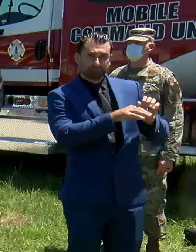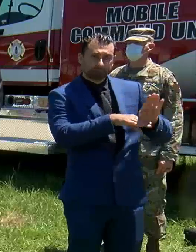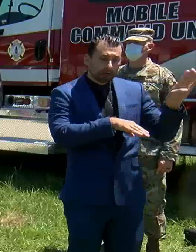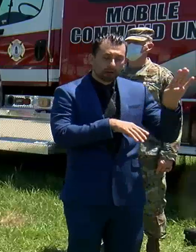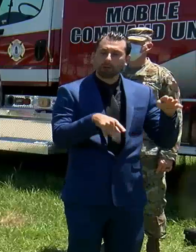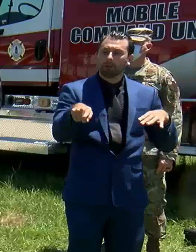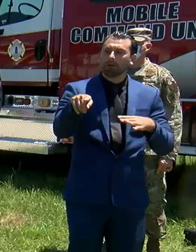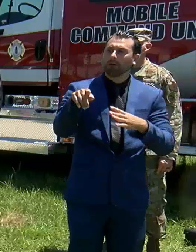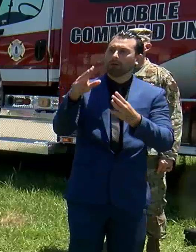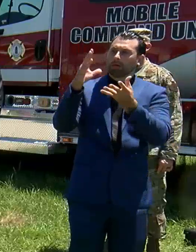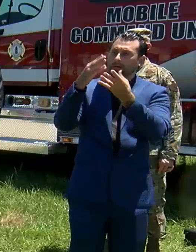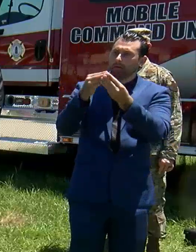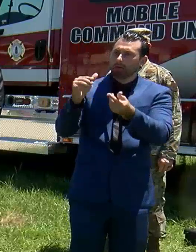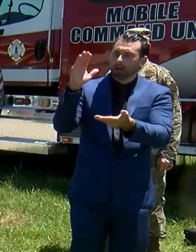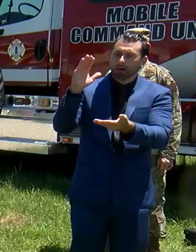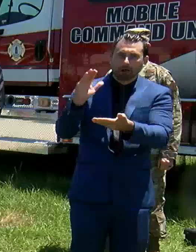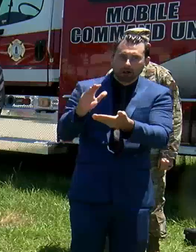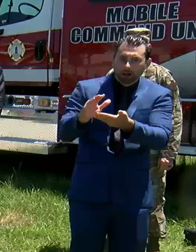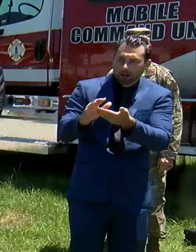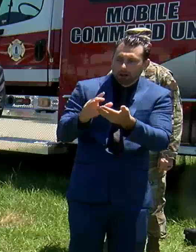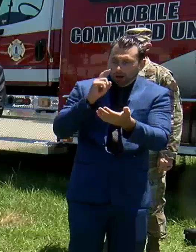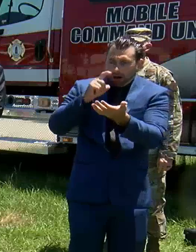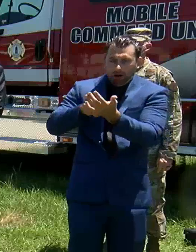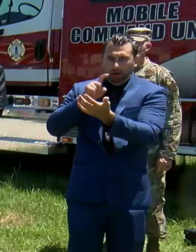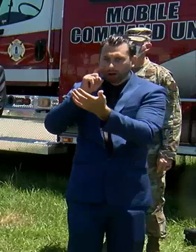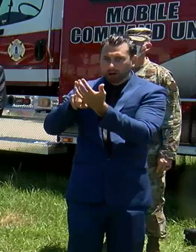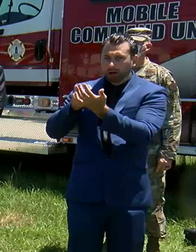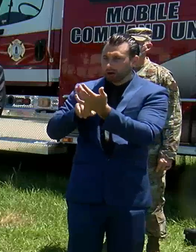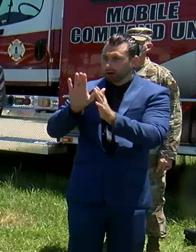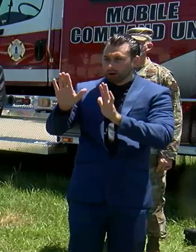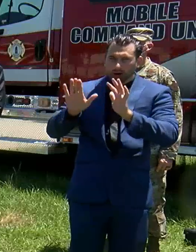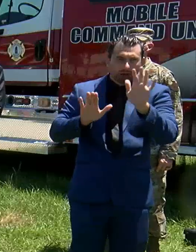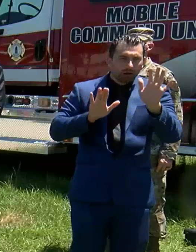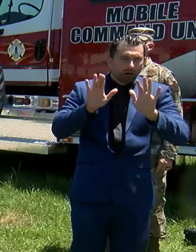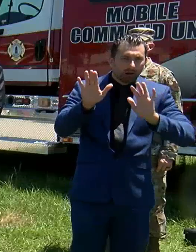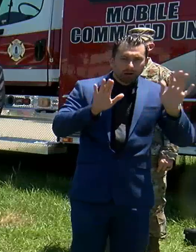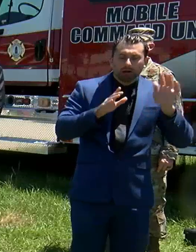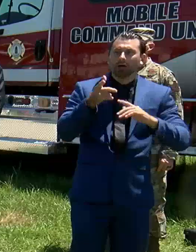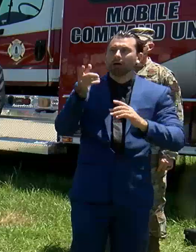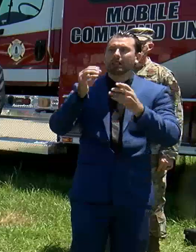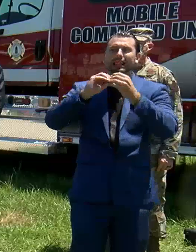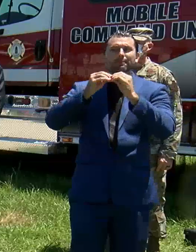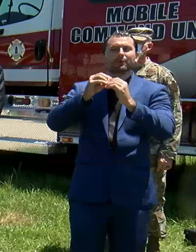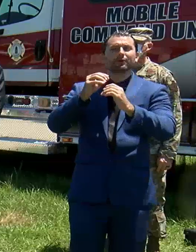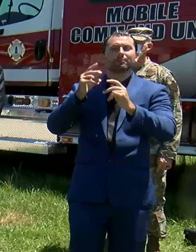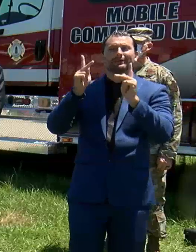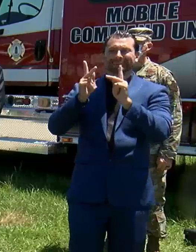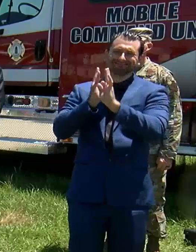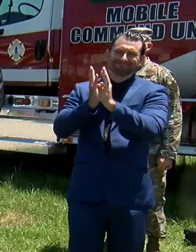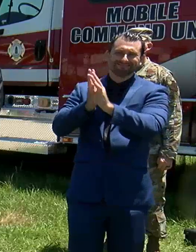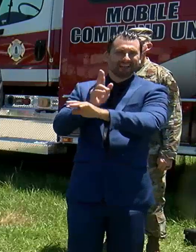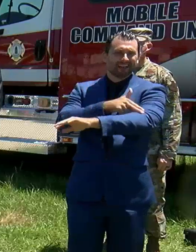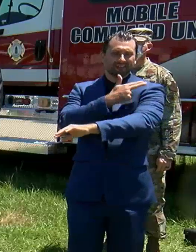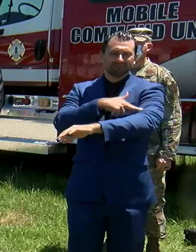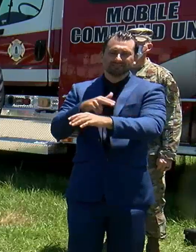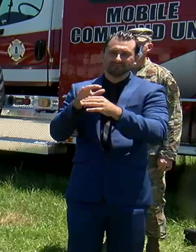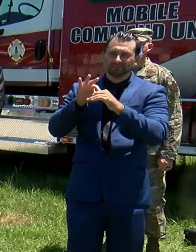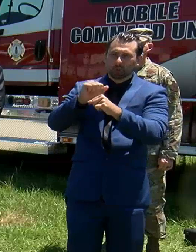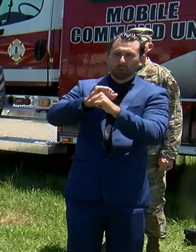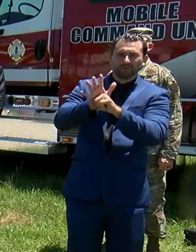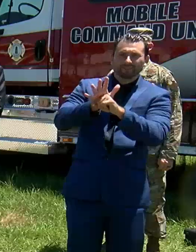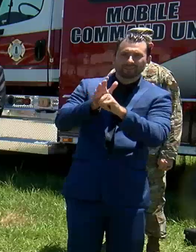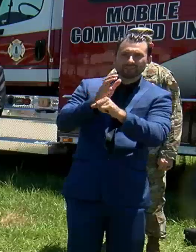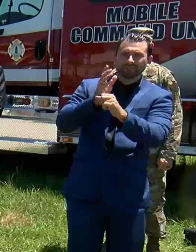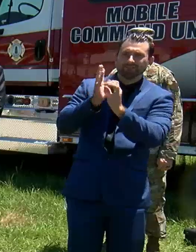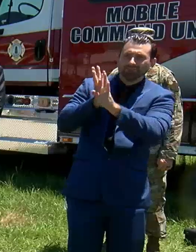the state in terms of hospital admissions for these certain symptoms. That's another good sign. Hospital capacity has been fantastic